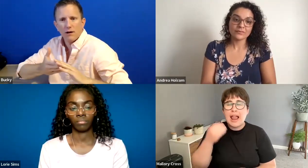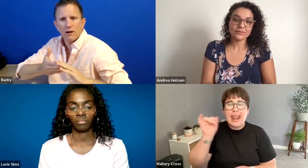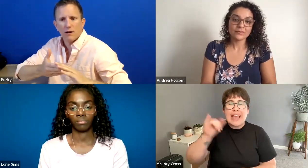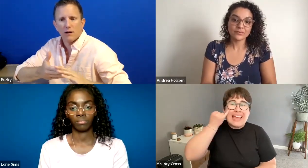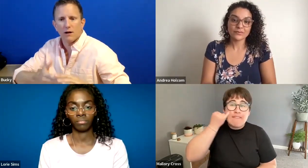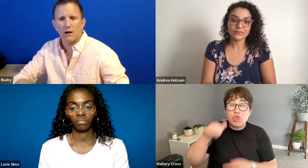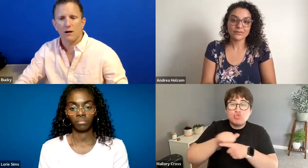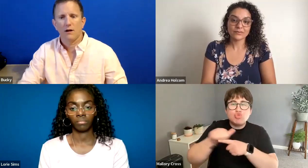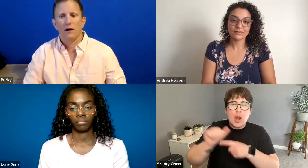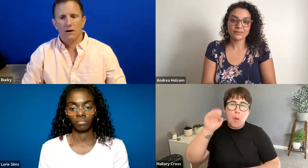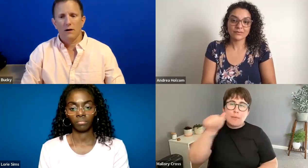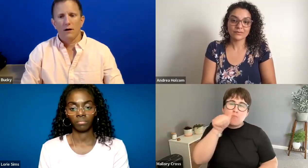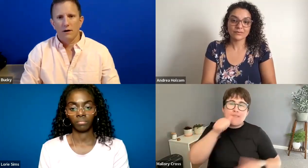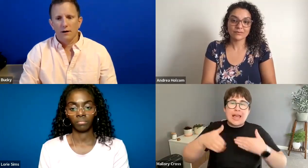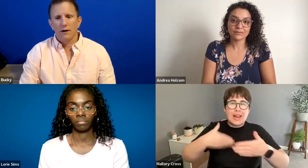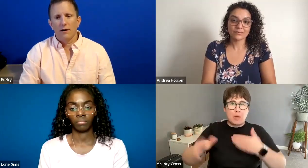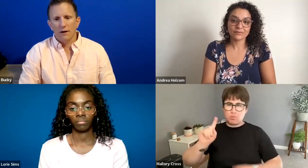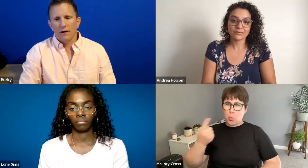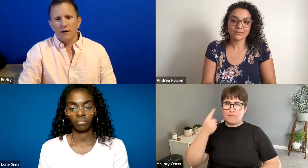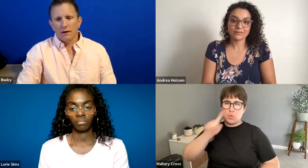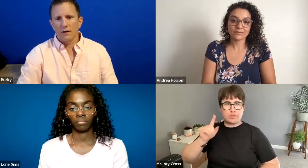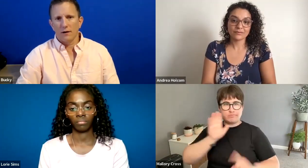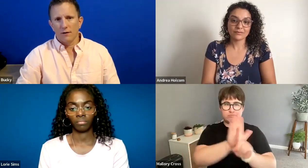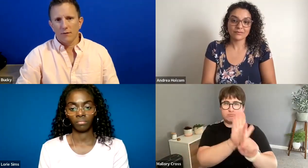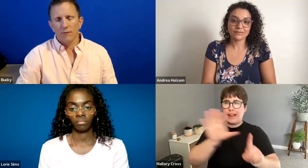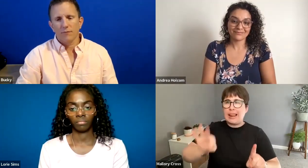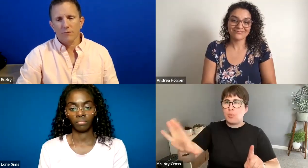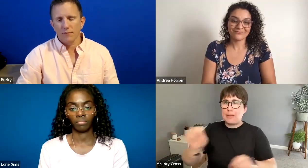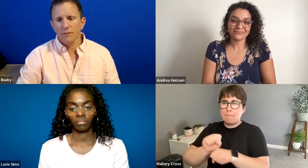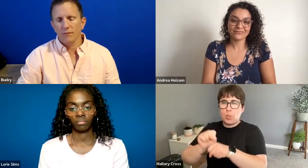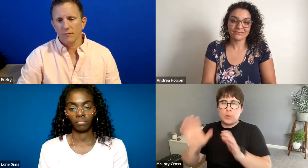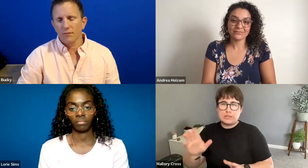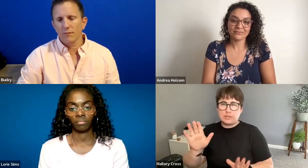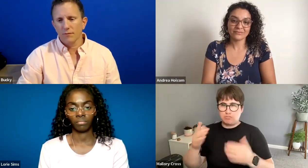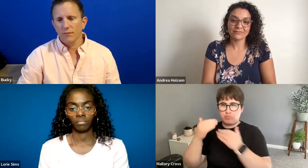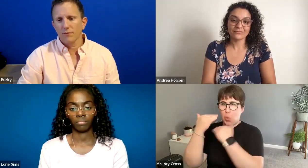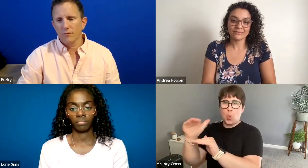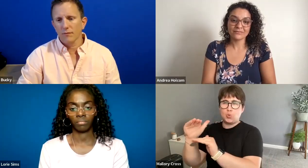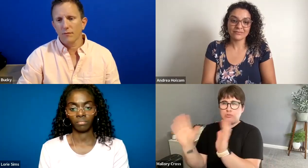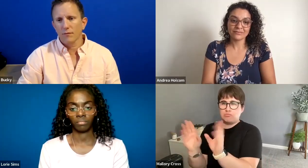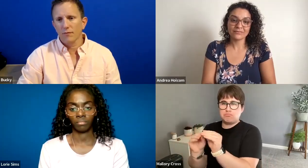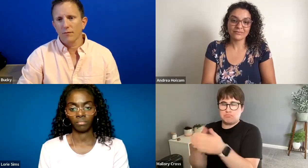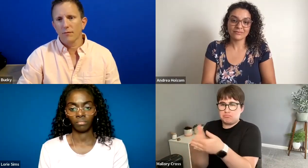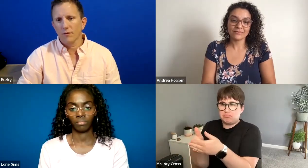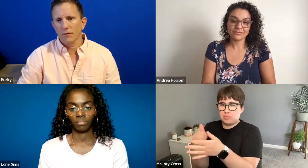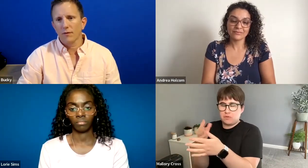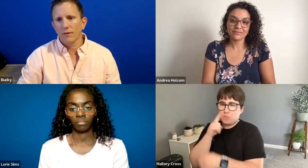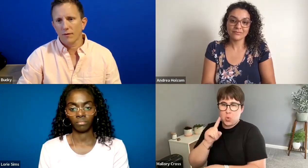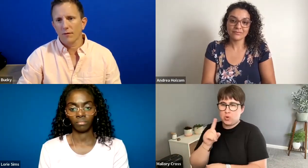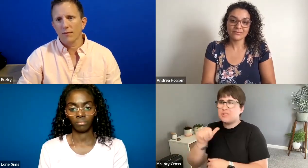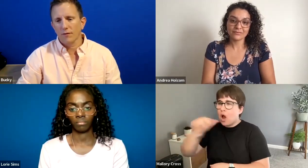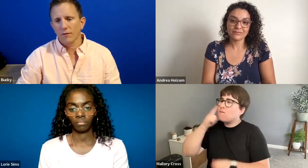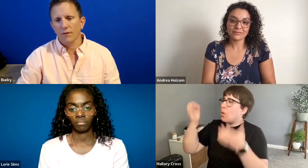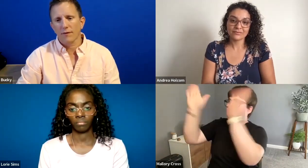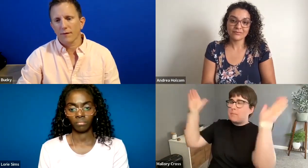letting the community know that we're doing them? Right. So if you're having this training, you're doing it internally for your employees, and